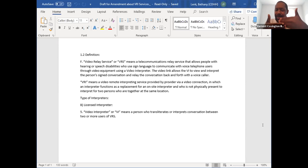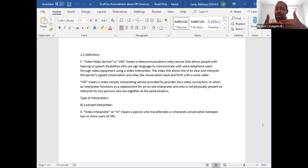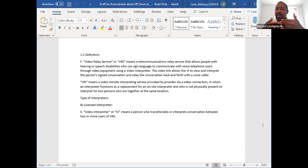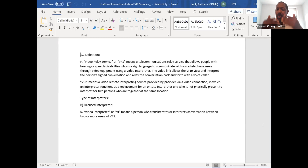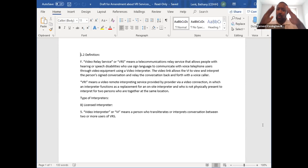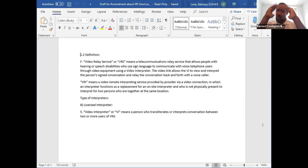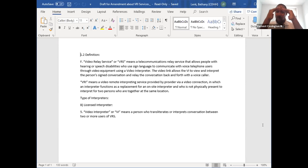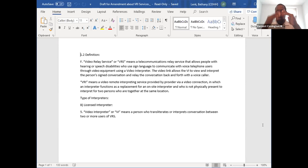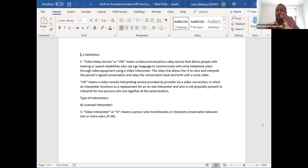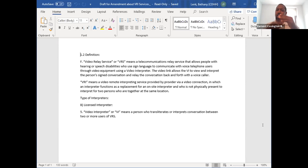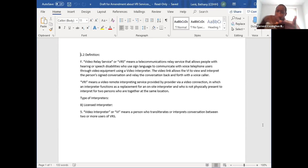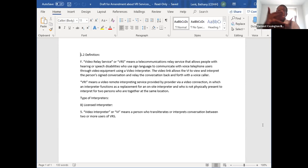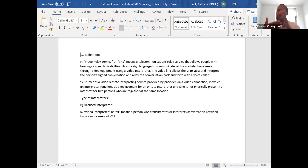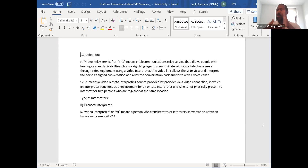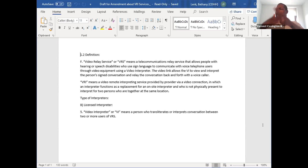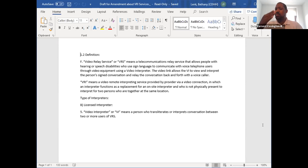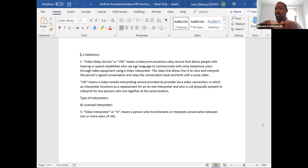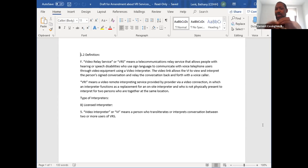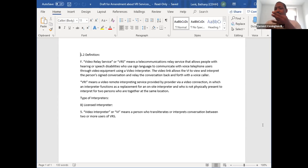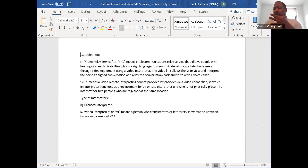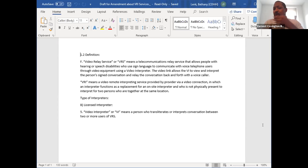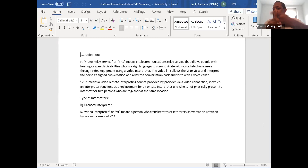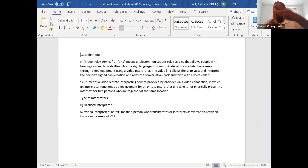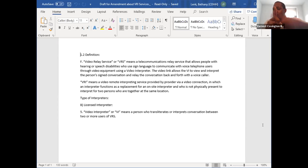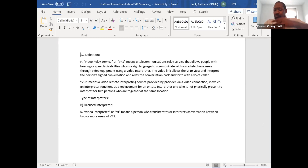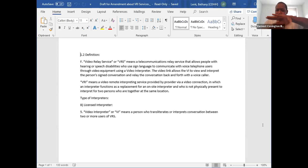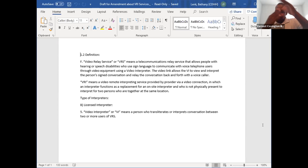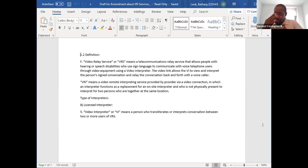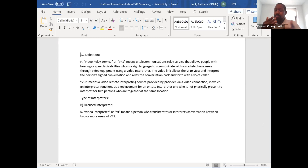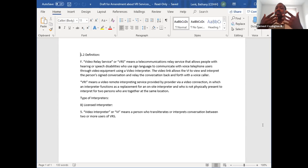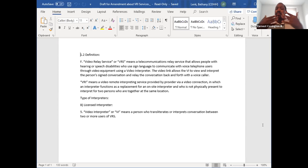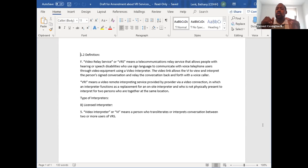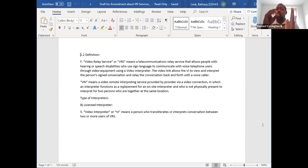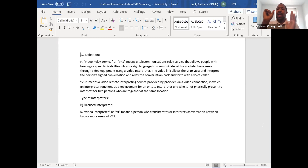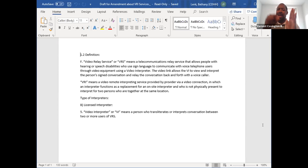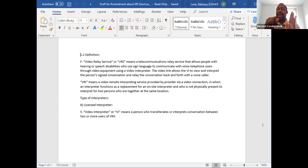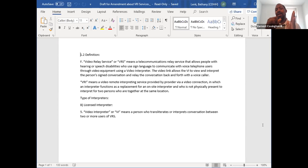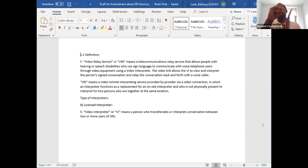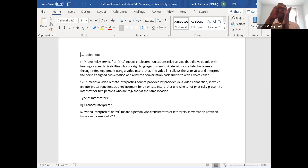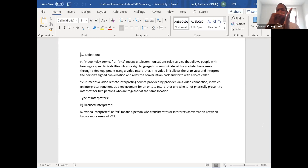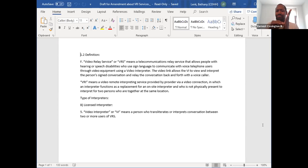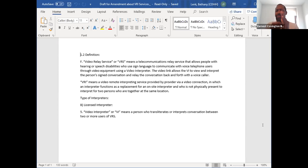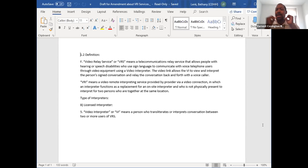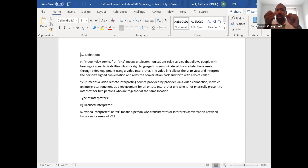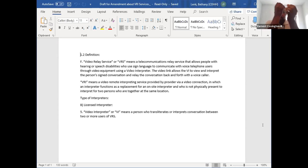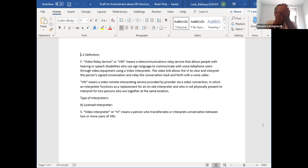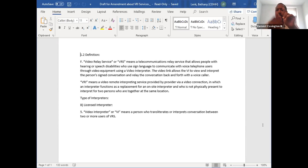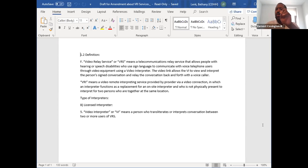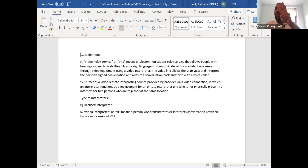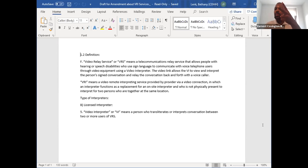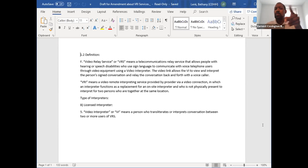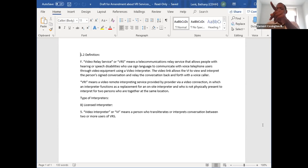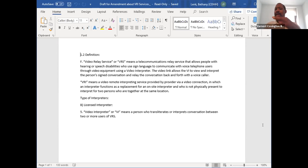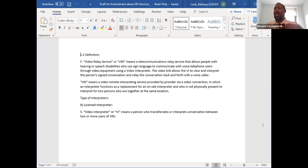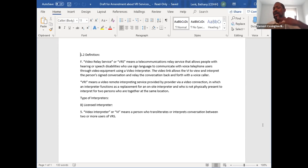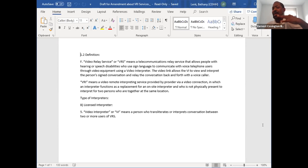2 interpreting in the process, and I want to be able to do that as soon as possible so that we can complete it in the next month or